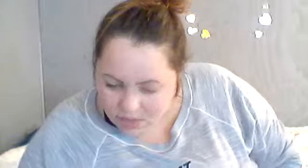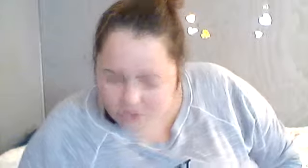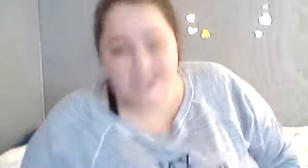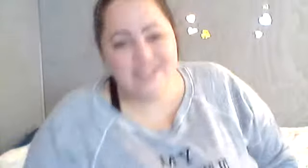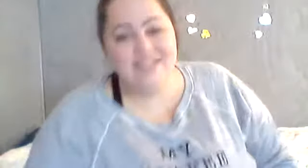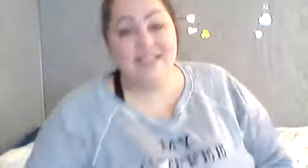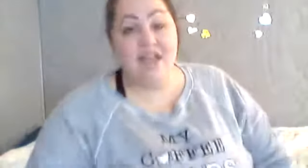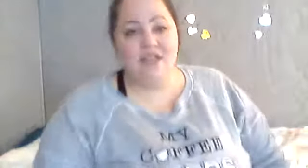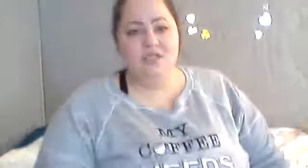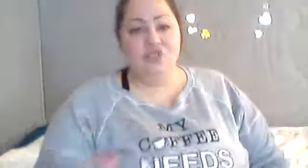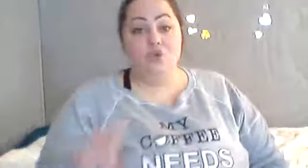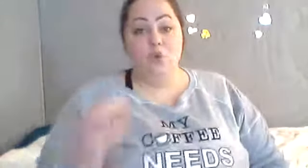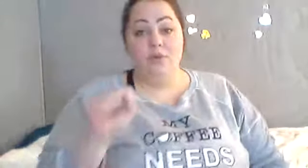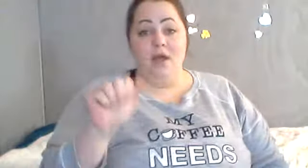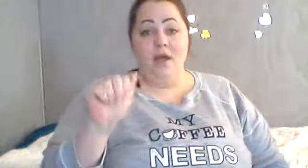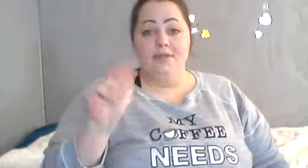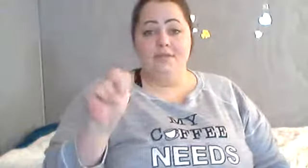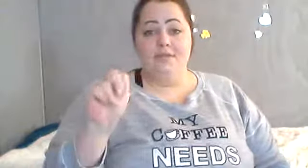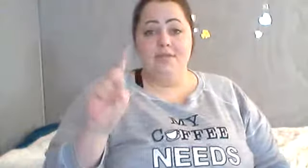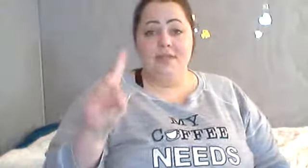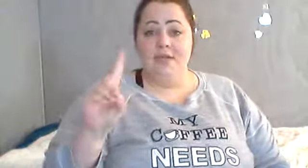She said sandstorm. Sand.